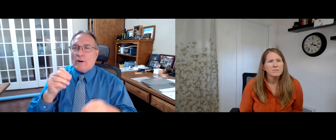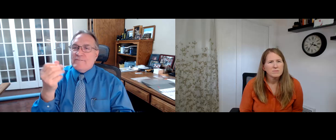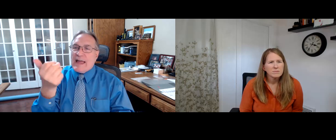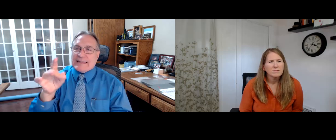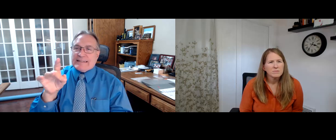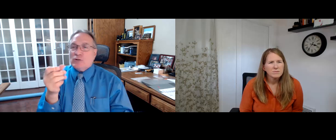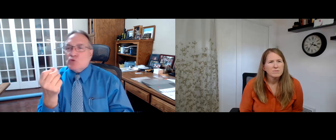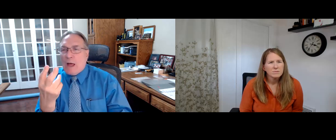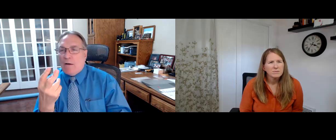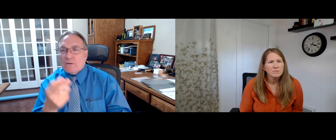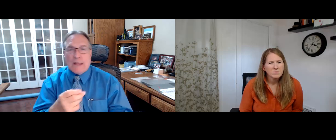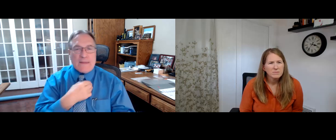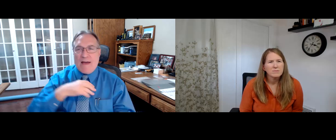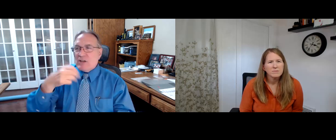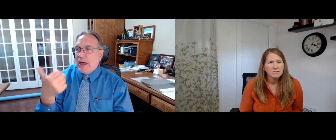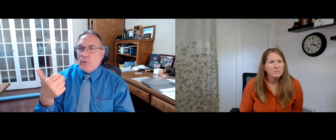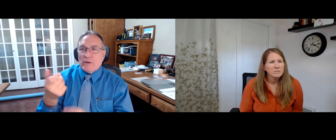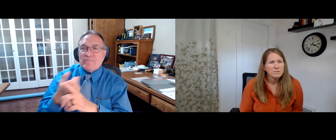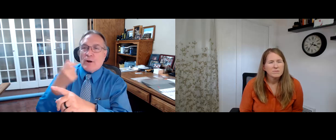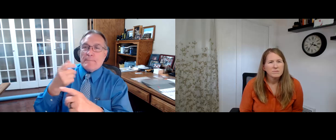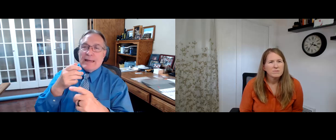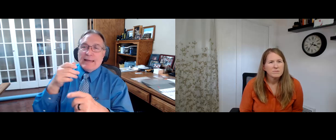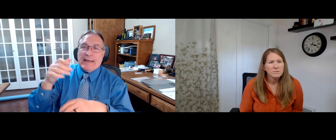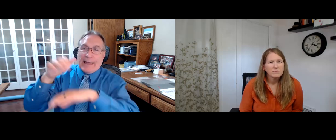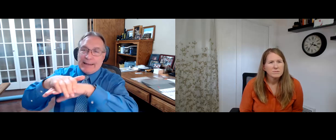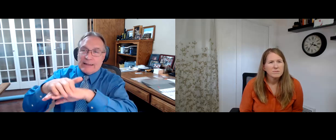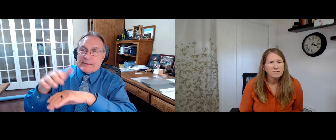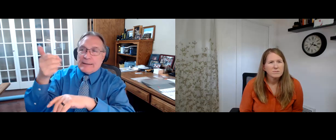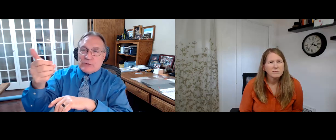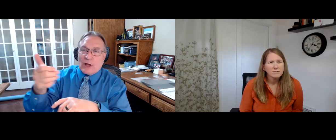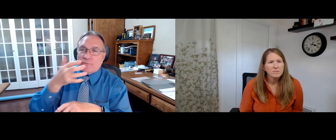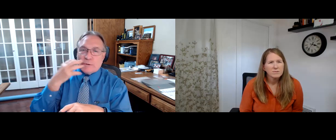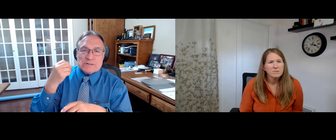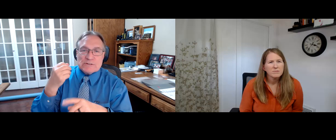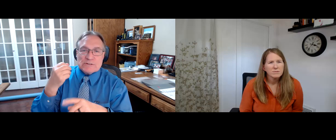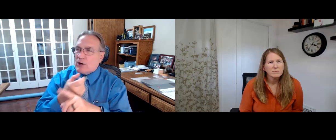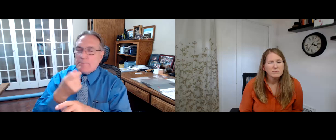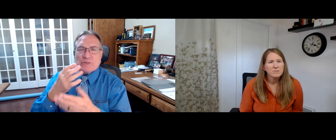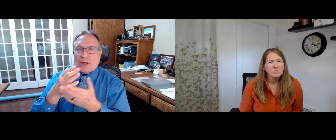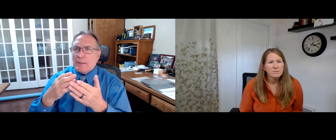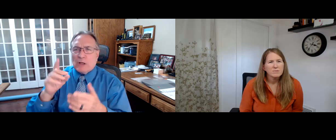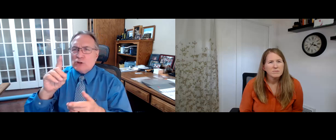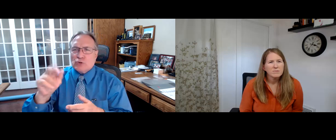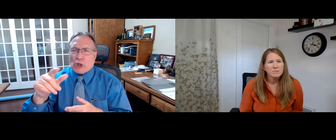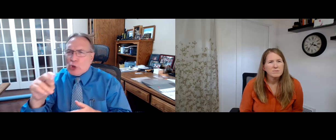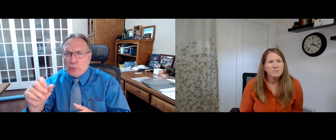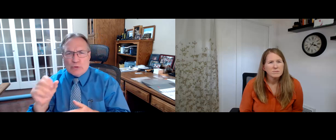of 1812. They have another one from England, himself was from some dragoons